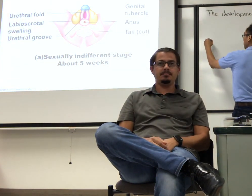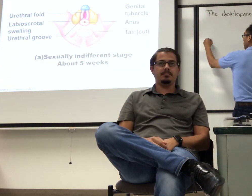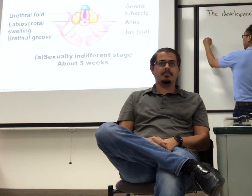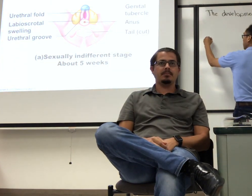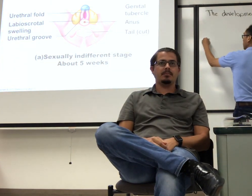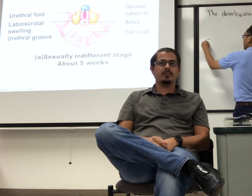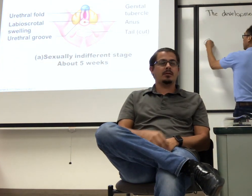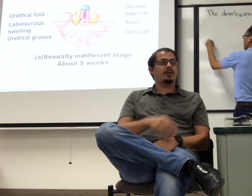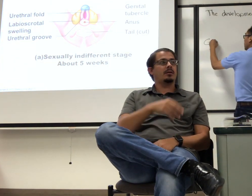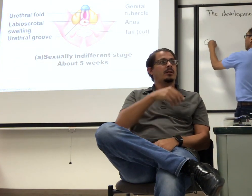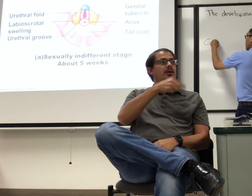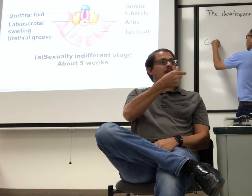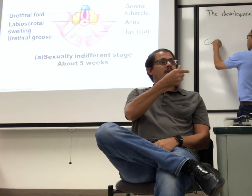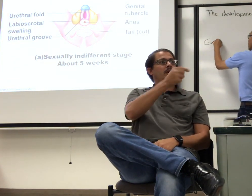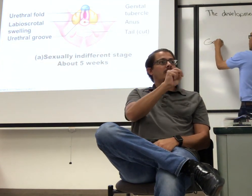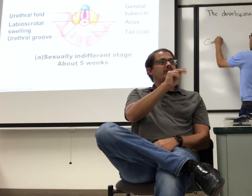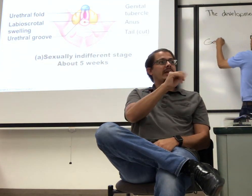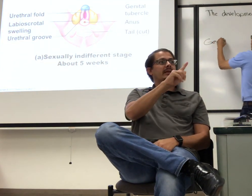genital tubercle,